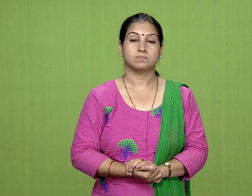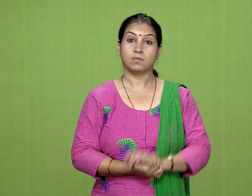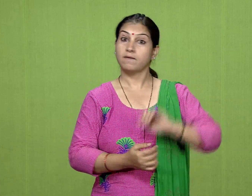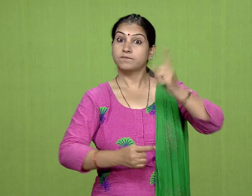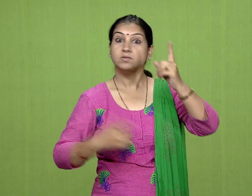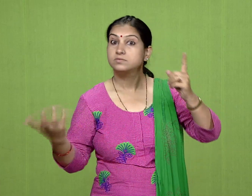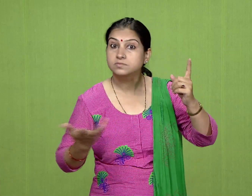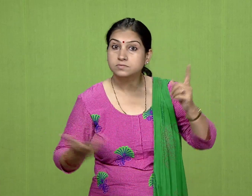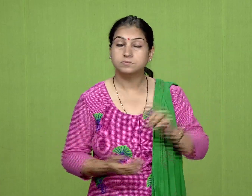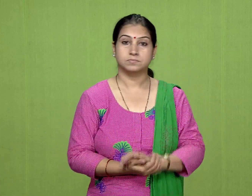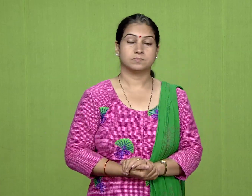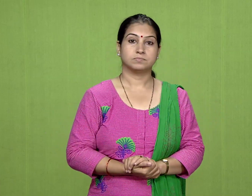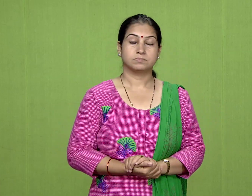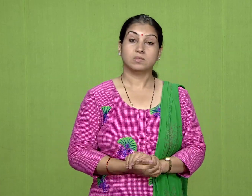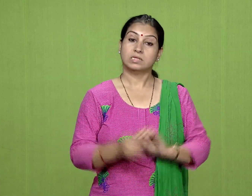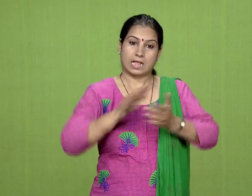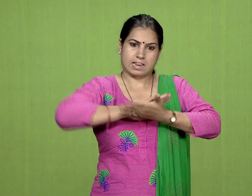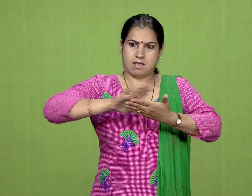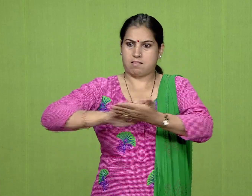one being cleaning.